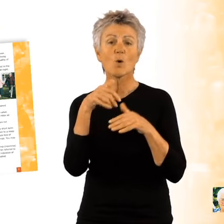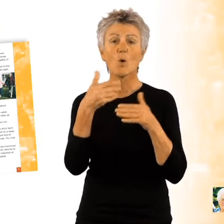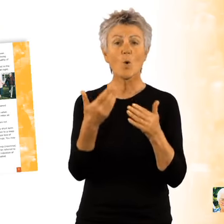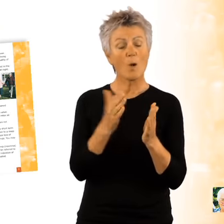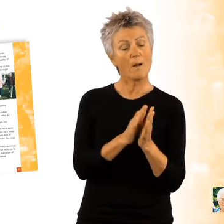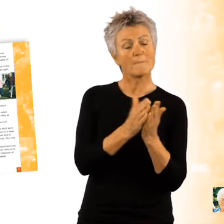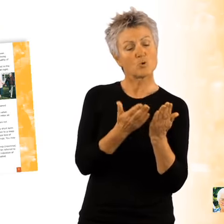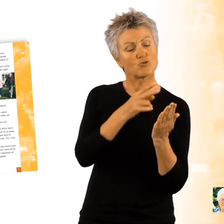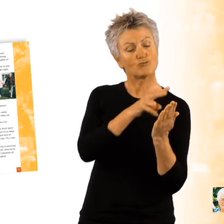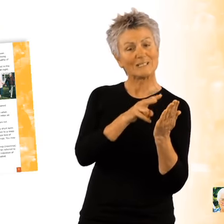book.